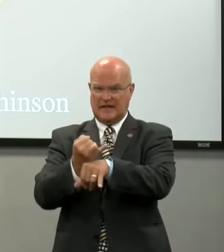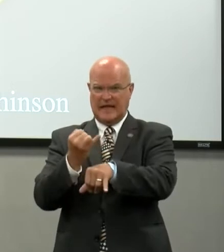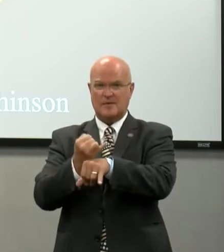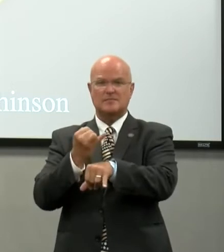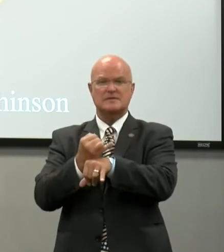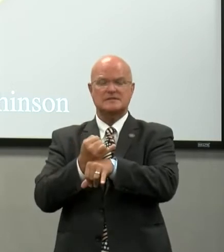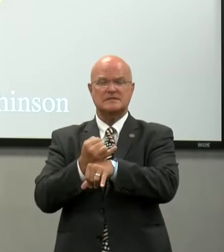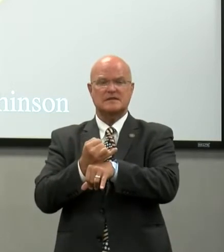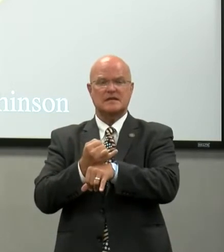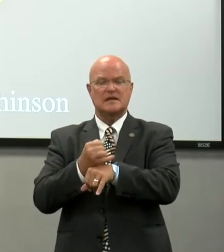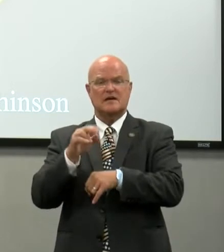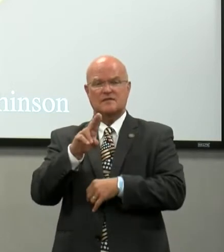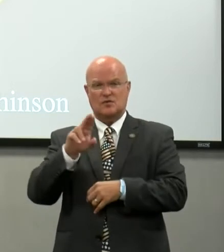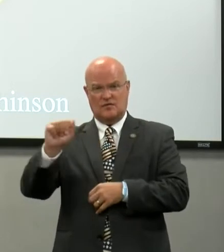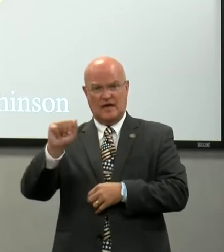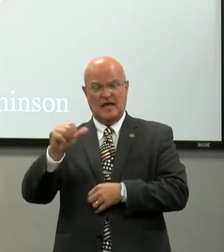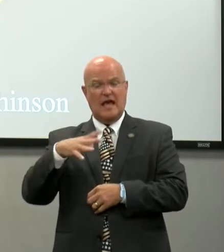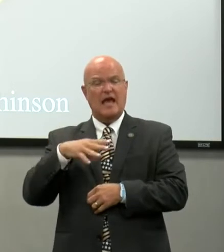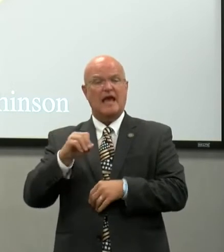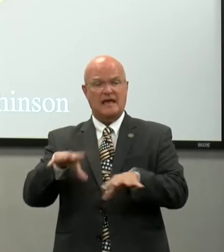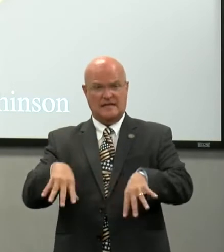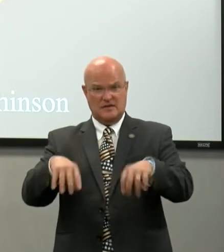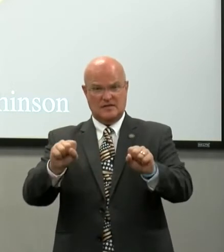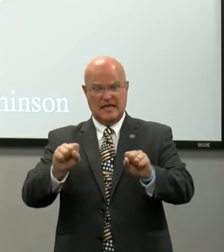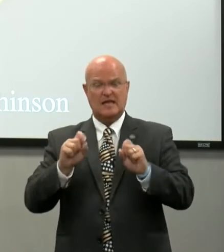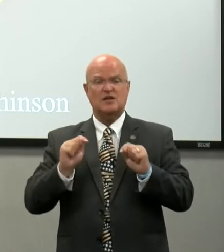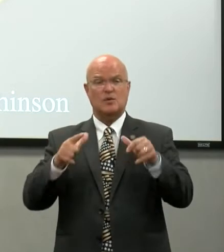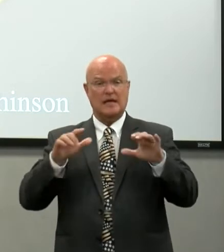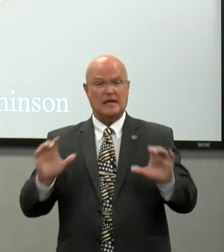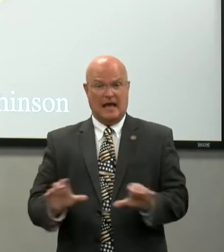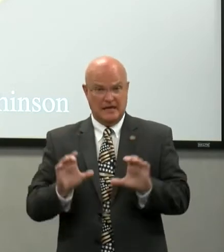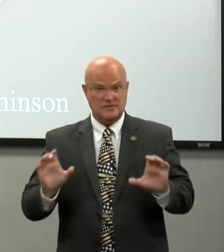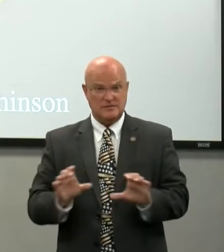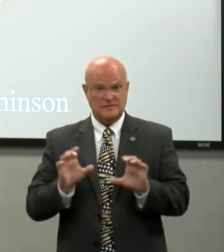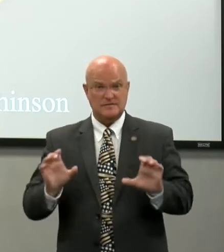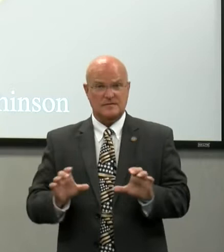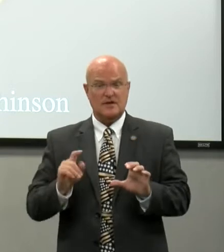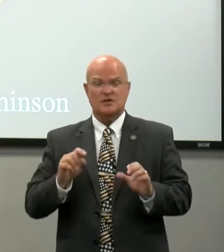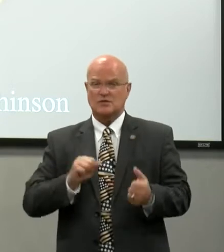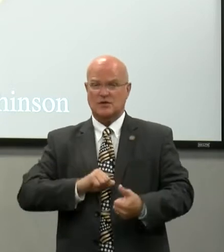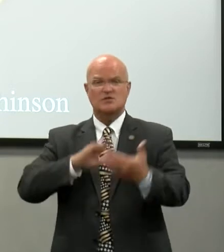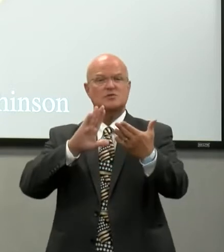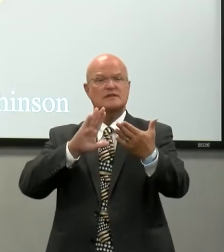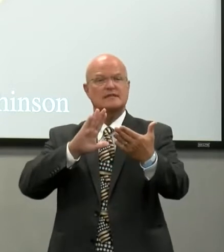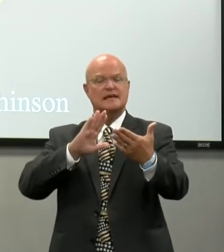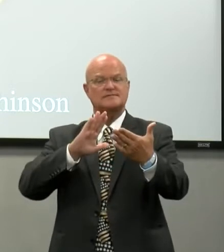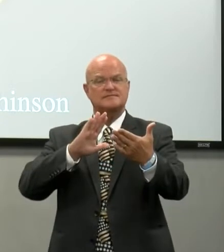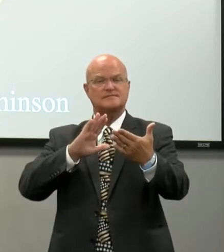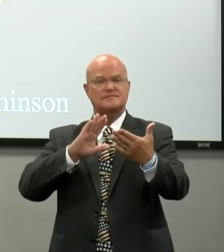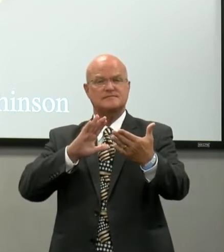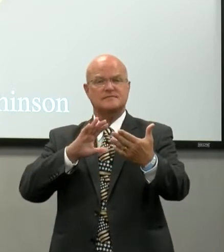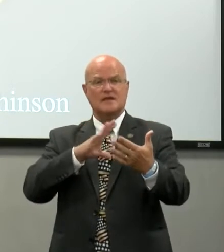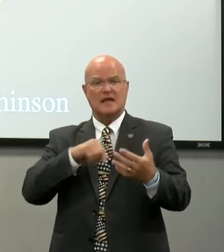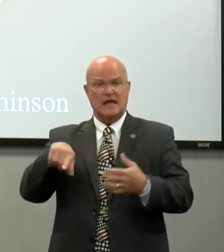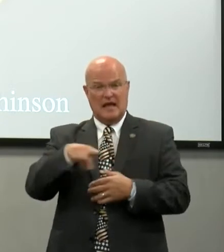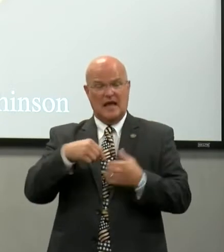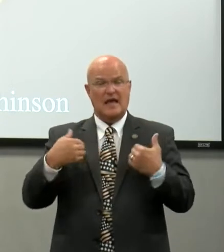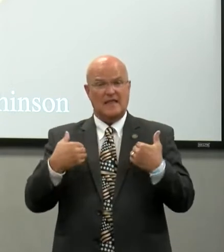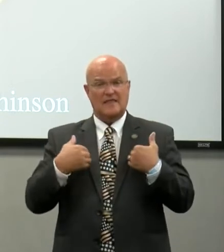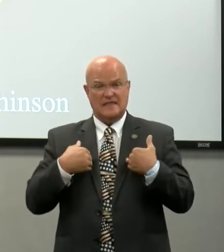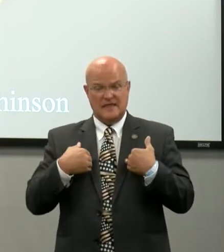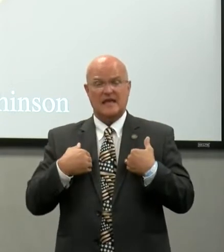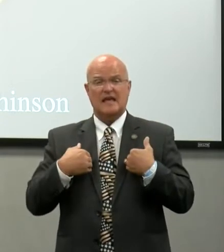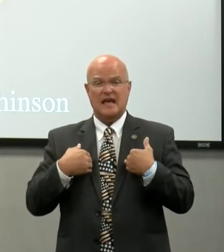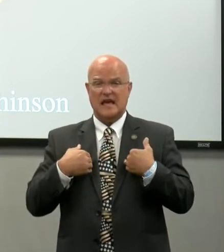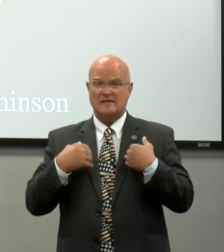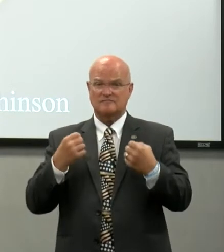campus, and they're taking some very quick action to address that. and they have a